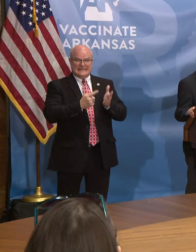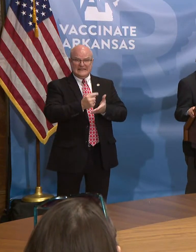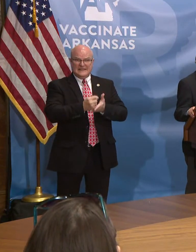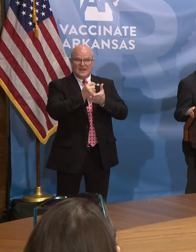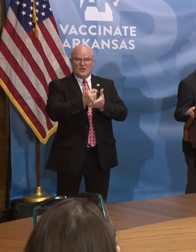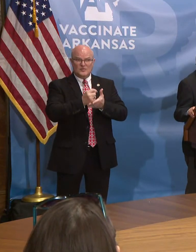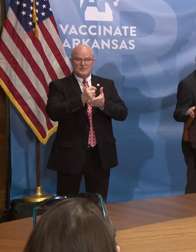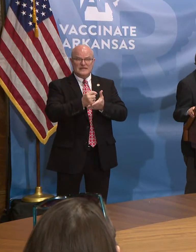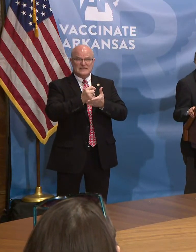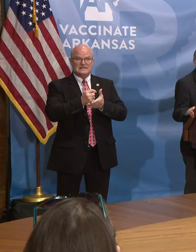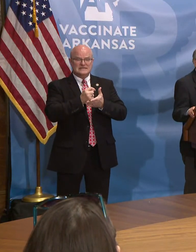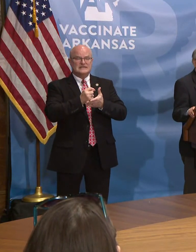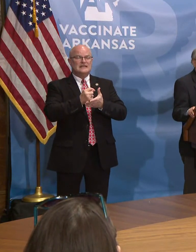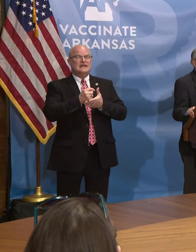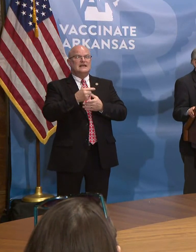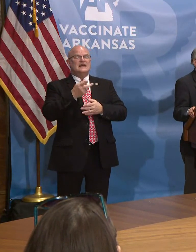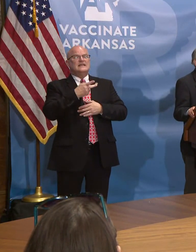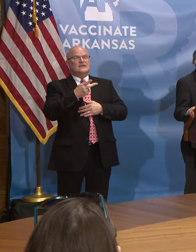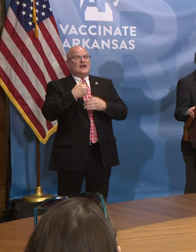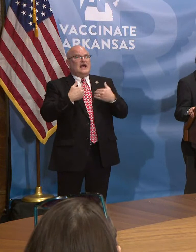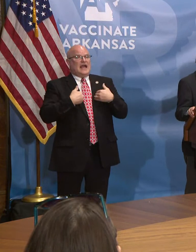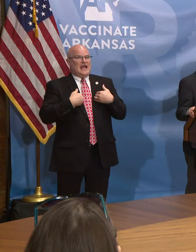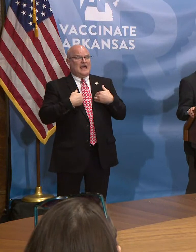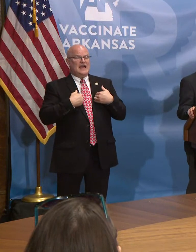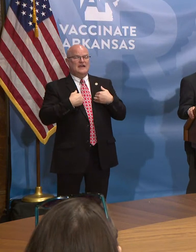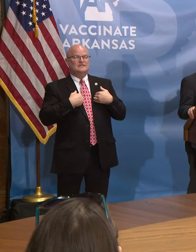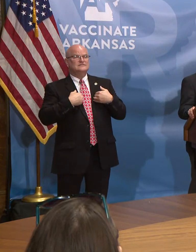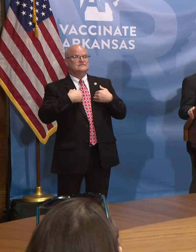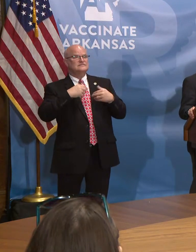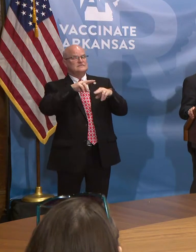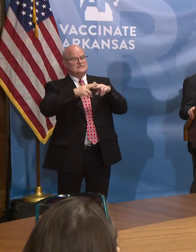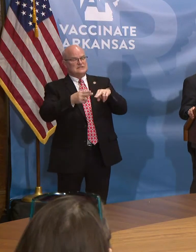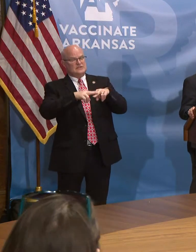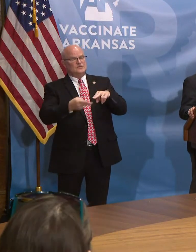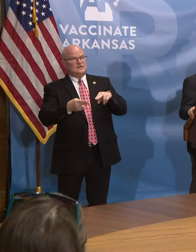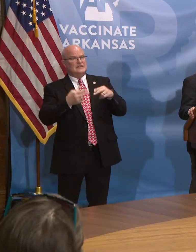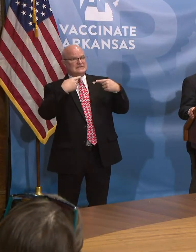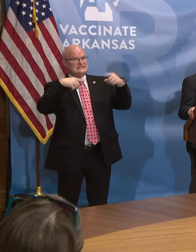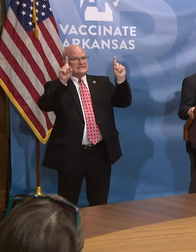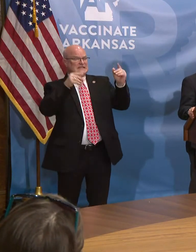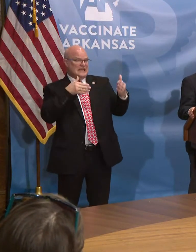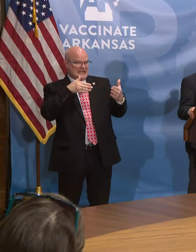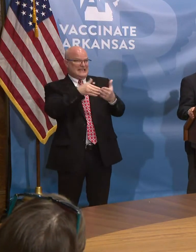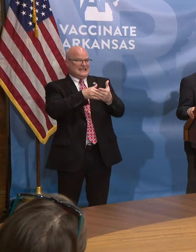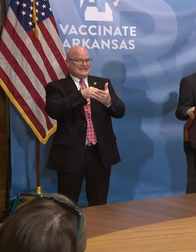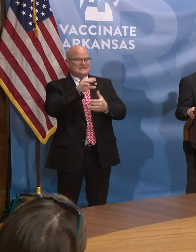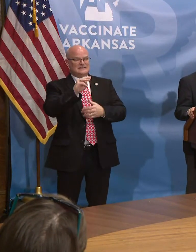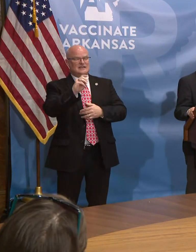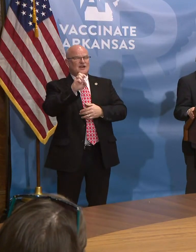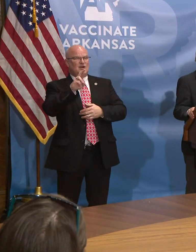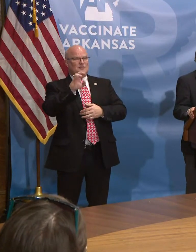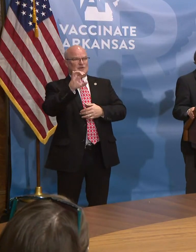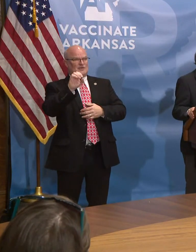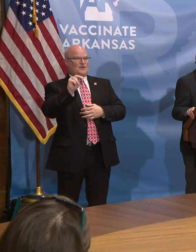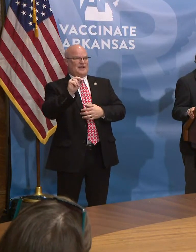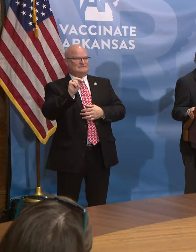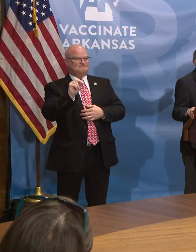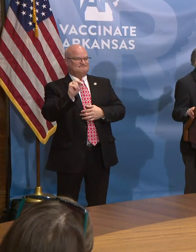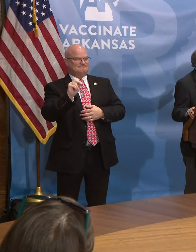the BAM-EDI and the Regeneron, have markedly decreased efficacy against the Omicron